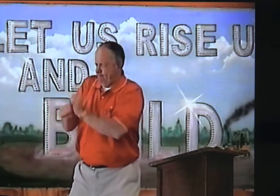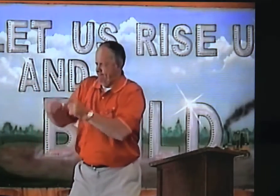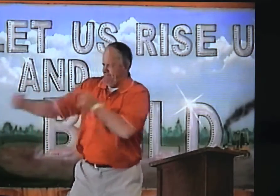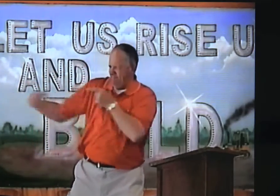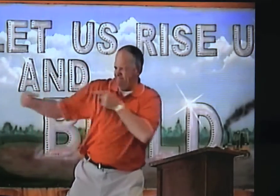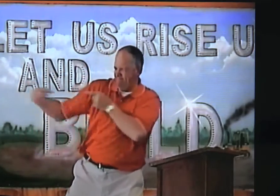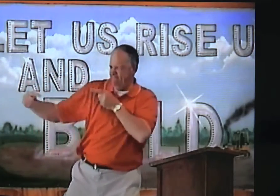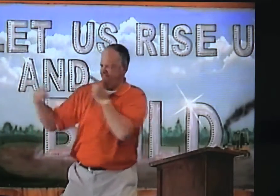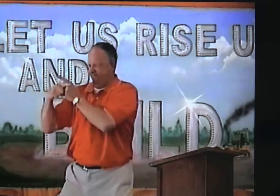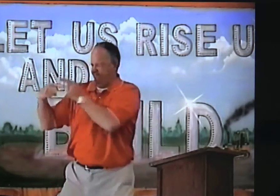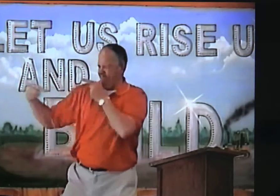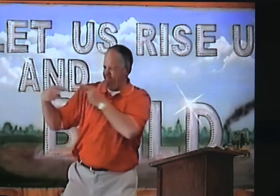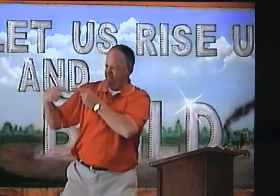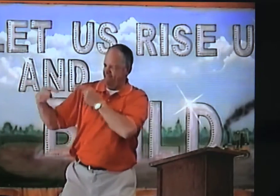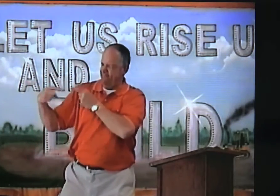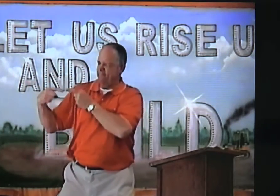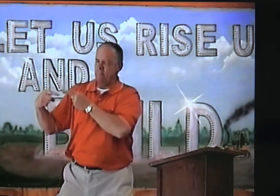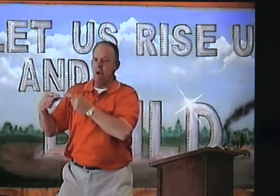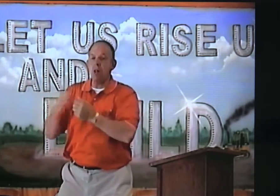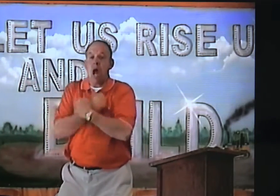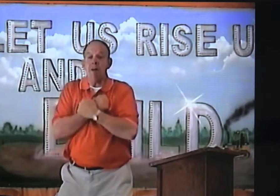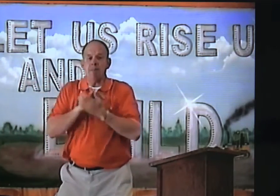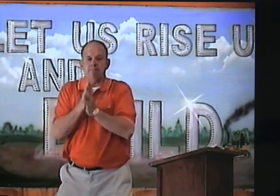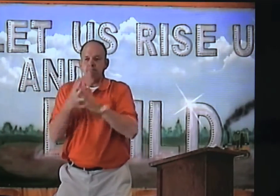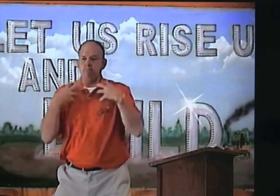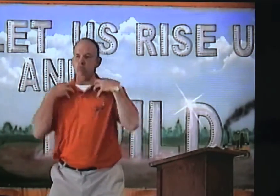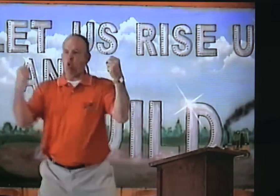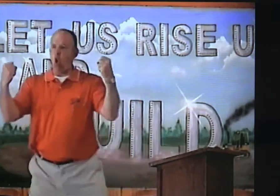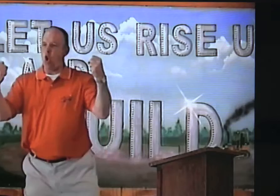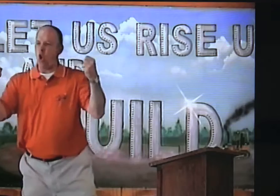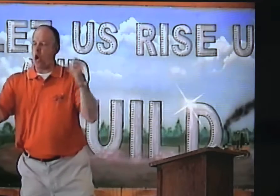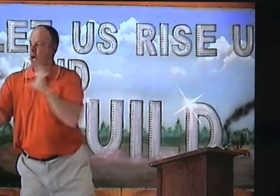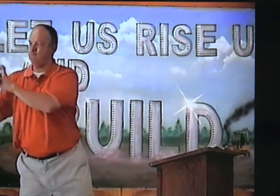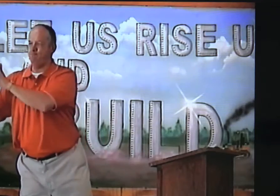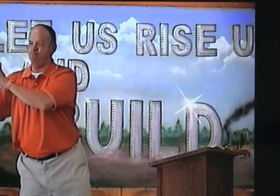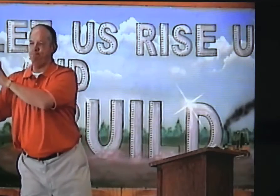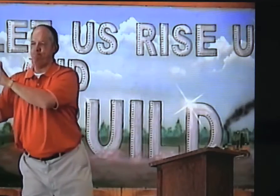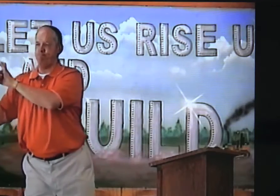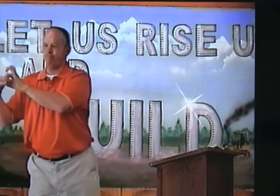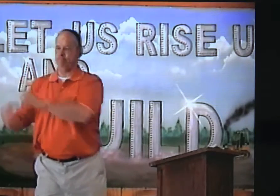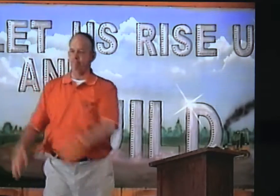Don't make you strong.